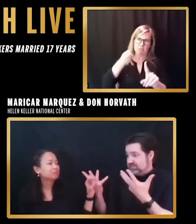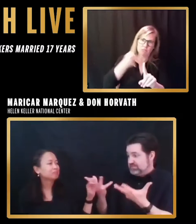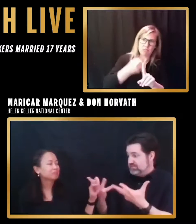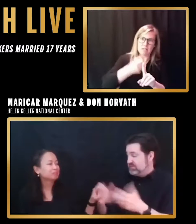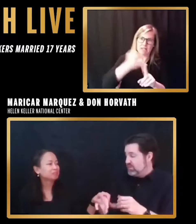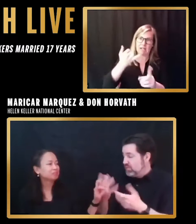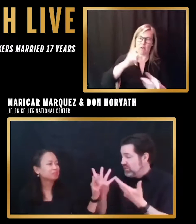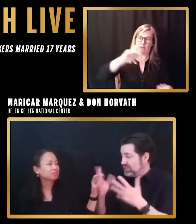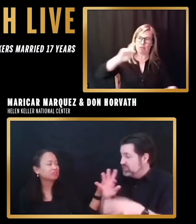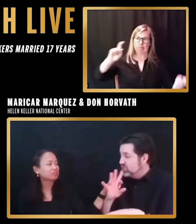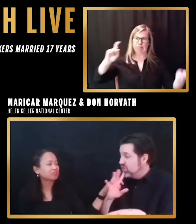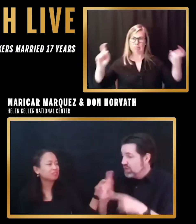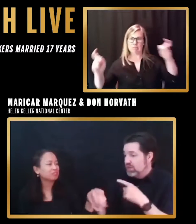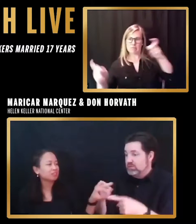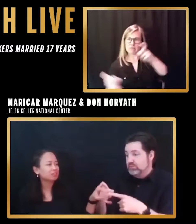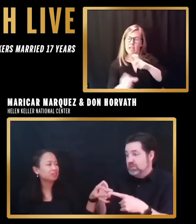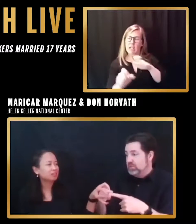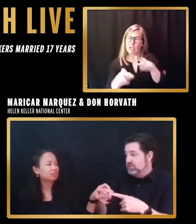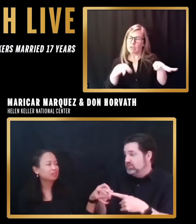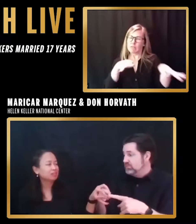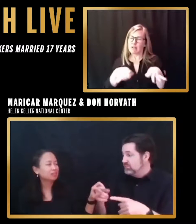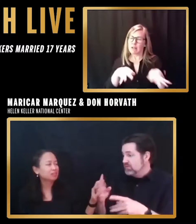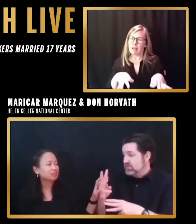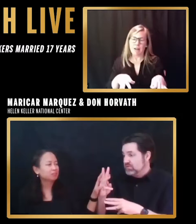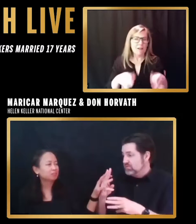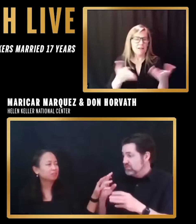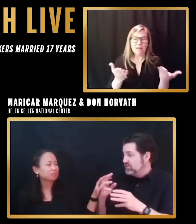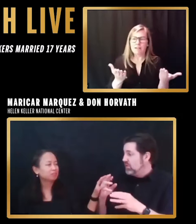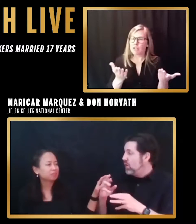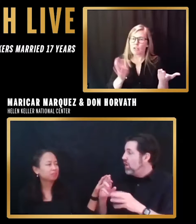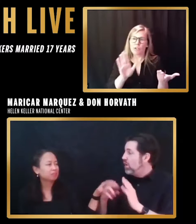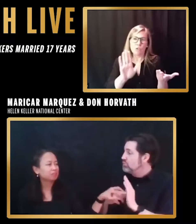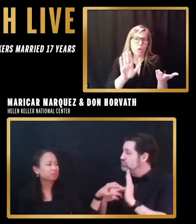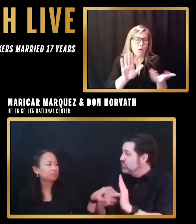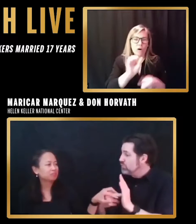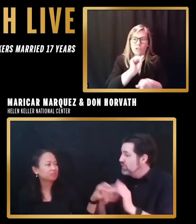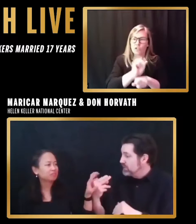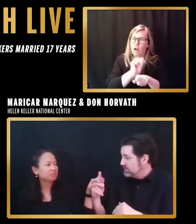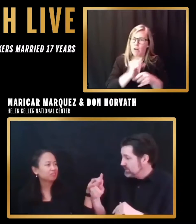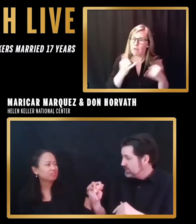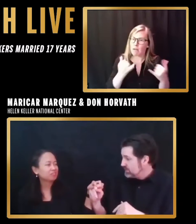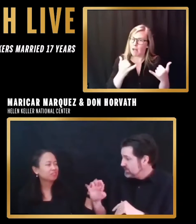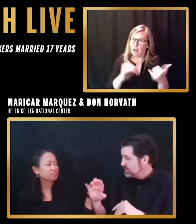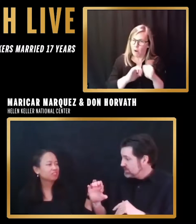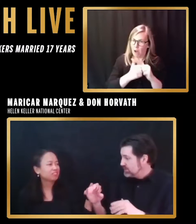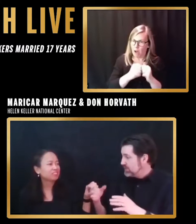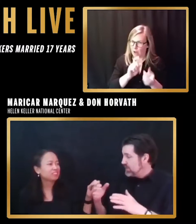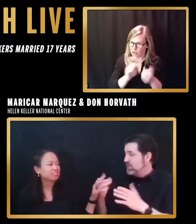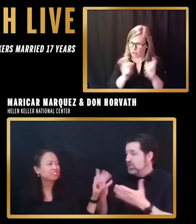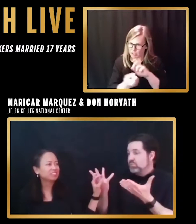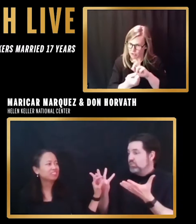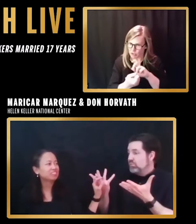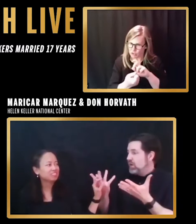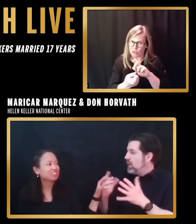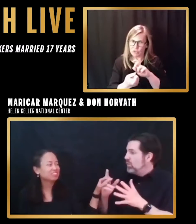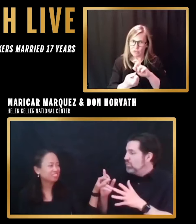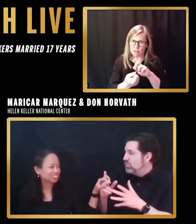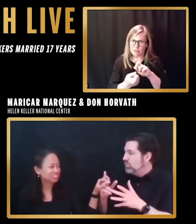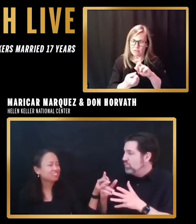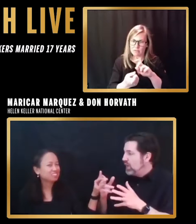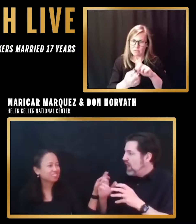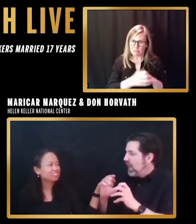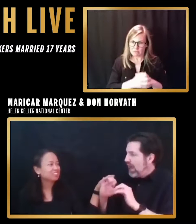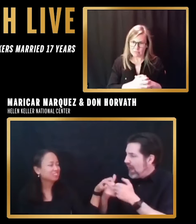about your roles at HKNC again, but now this time talking about the adjustments that you've had to